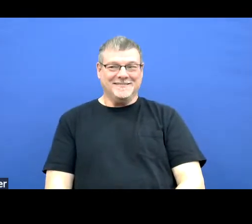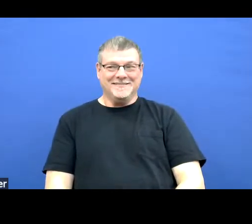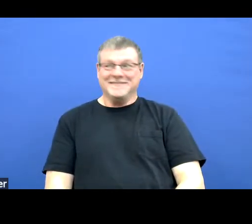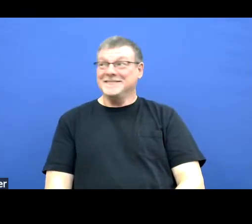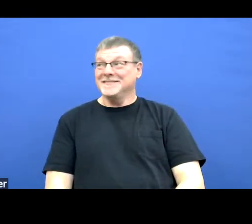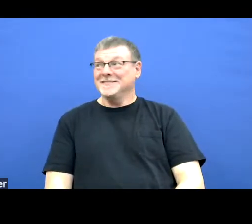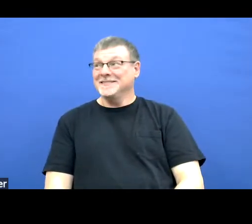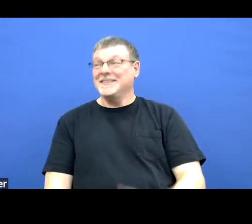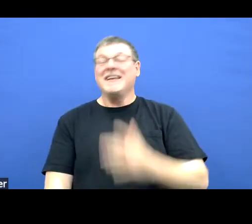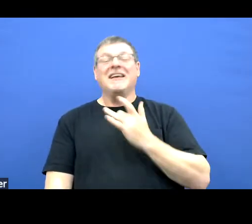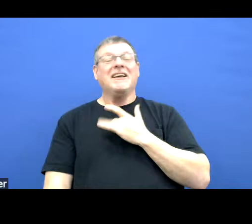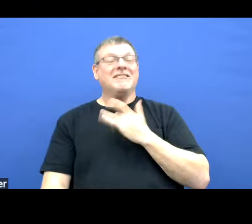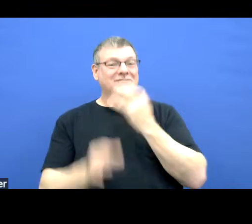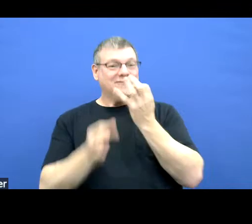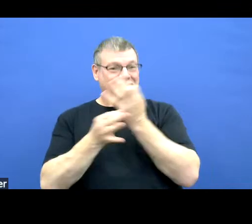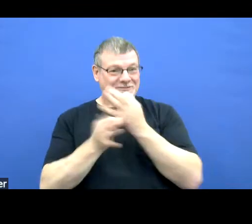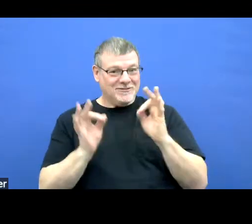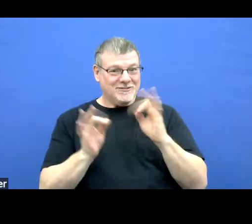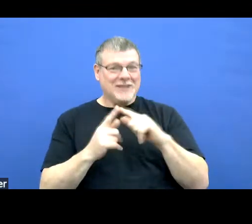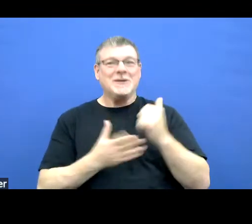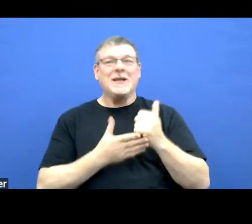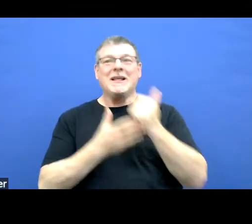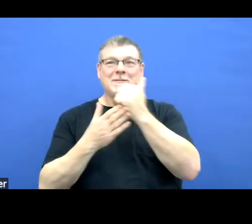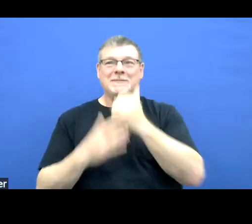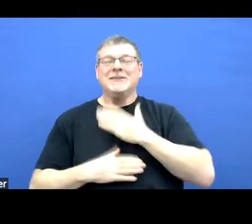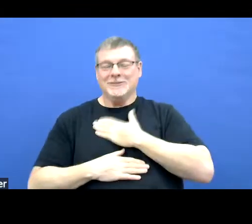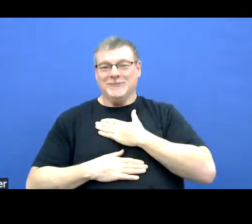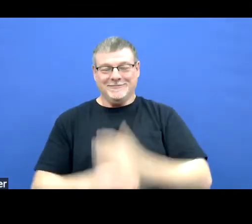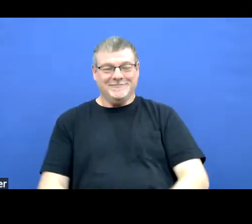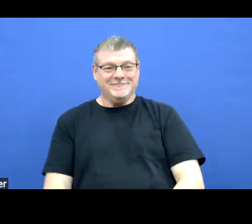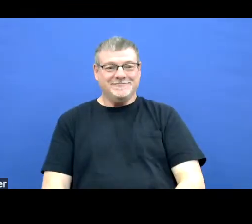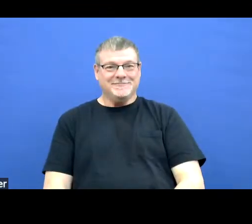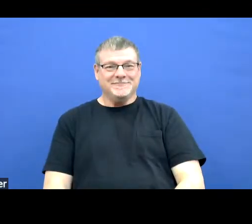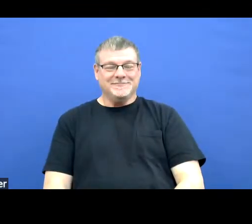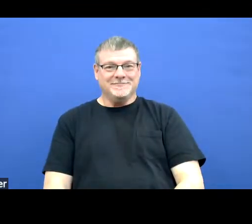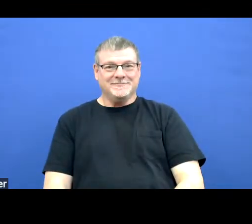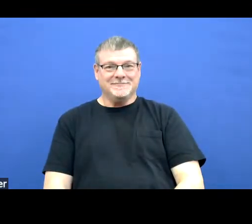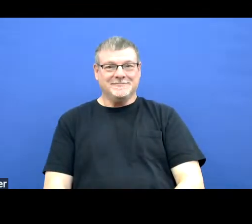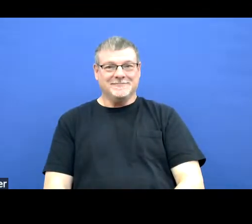But please feel free to go and enjoy the fun things.